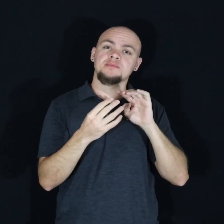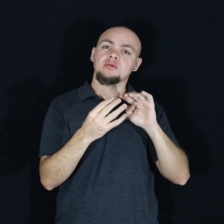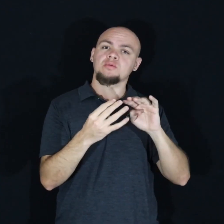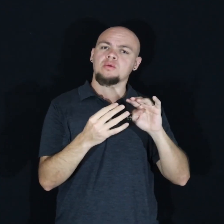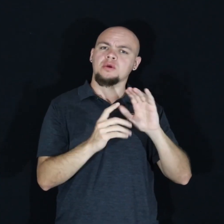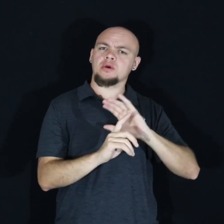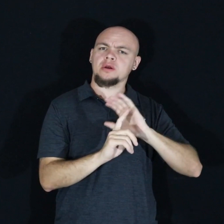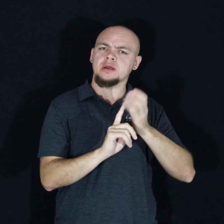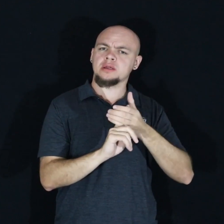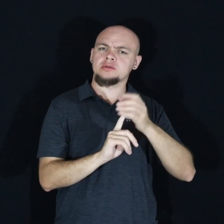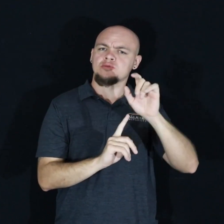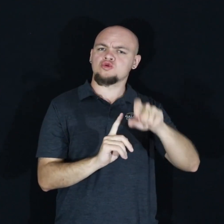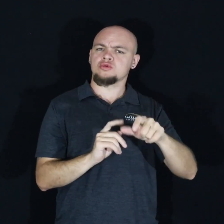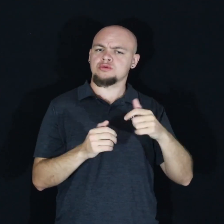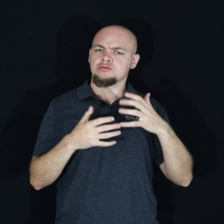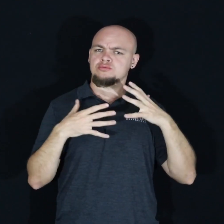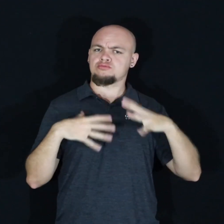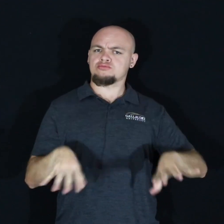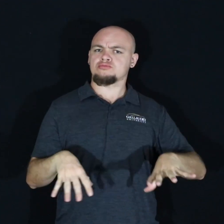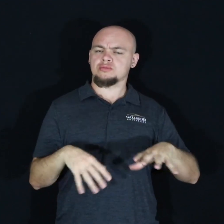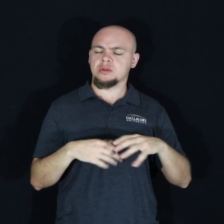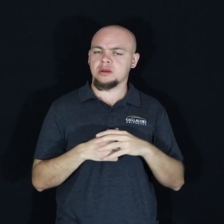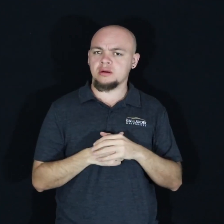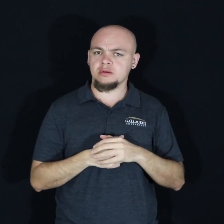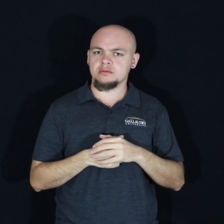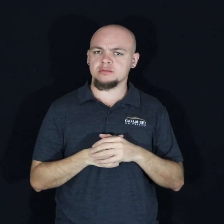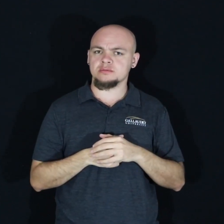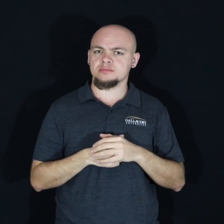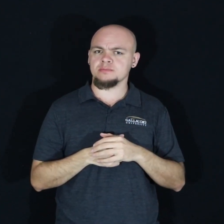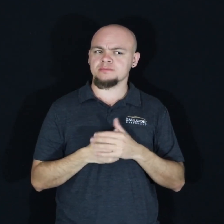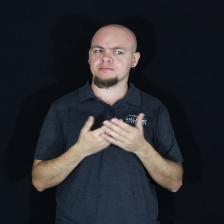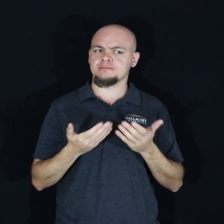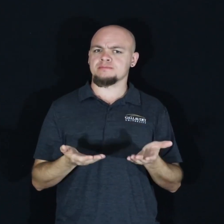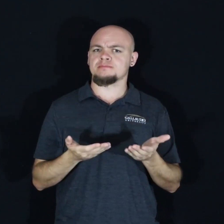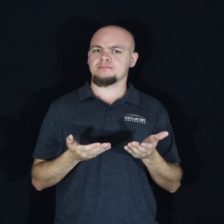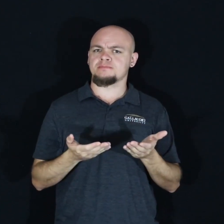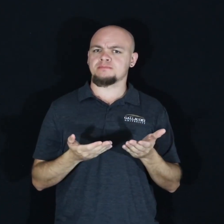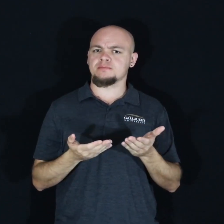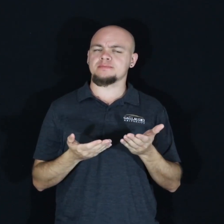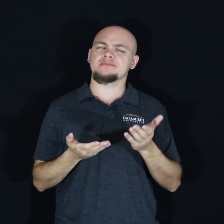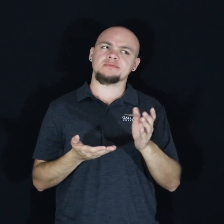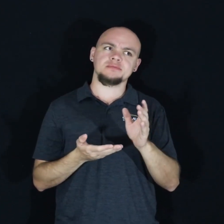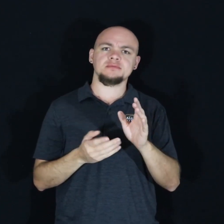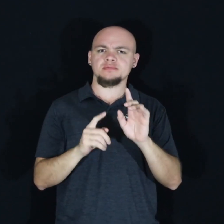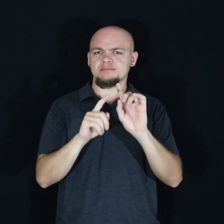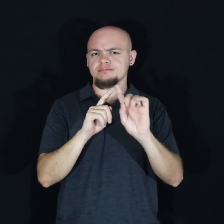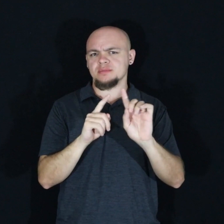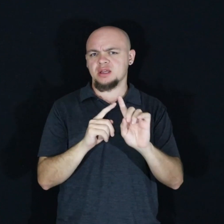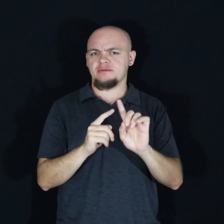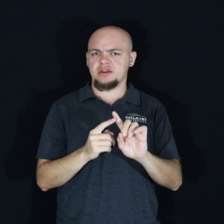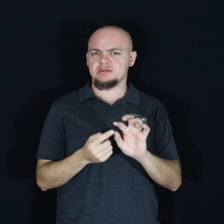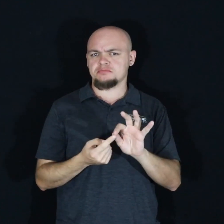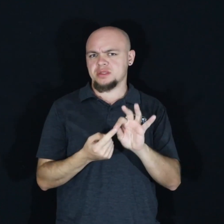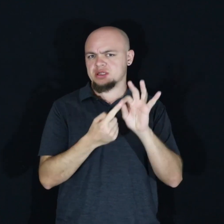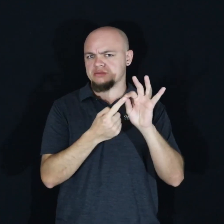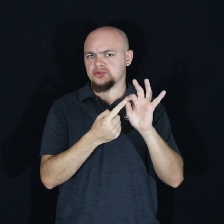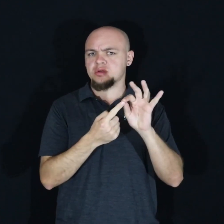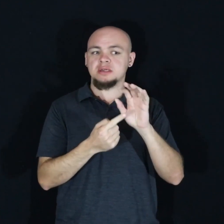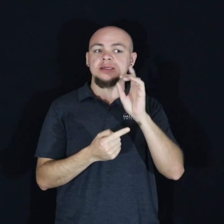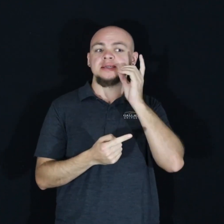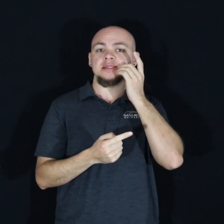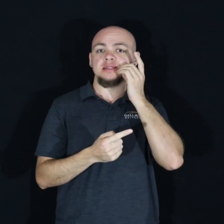costume. I mean, that is, there are plenty of exceptions, and I will defend the